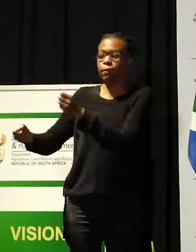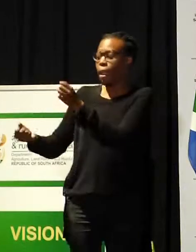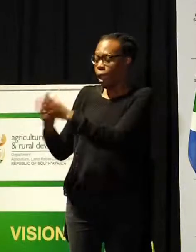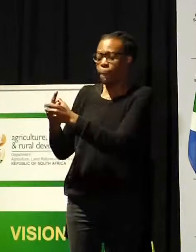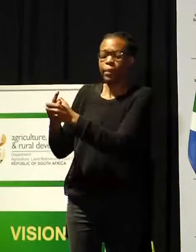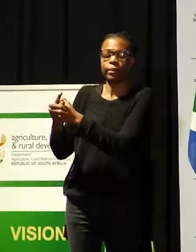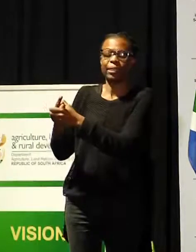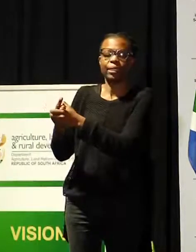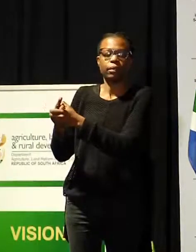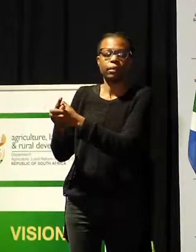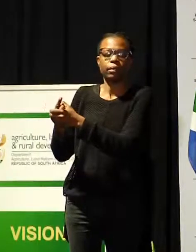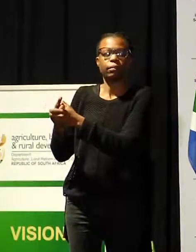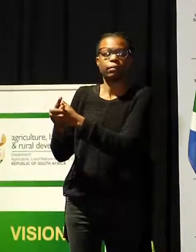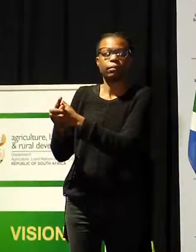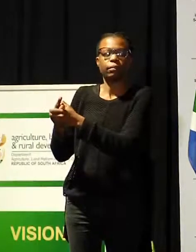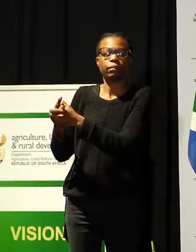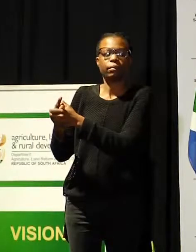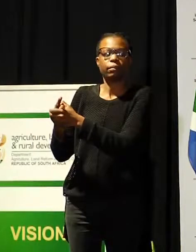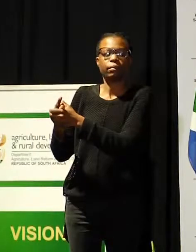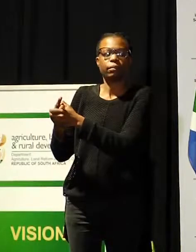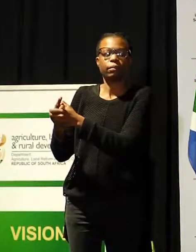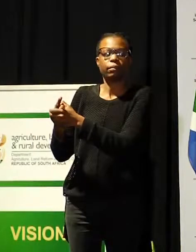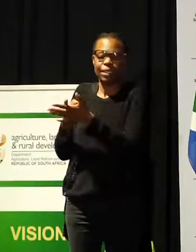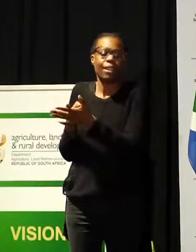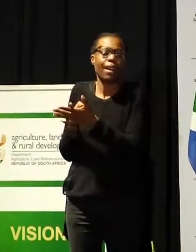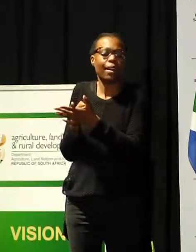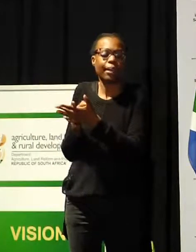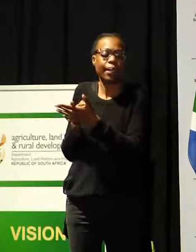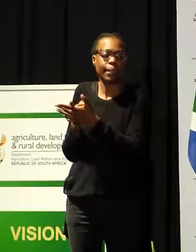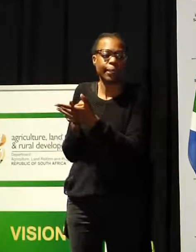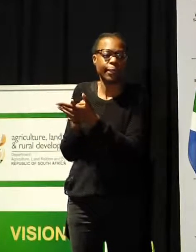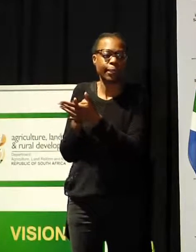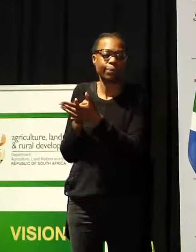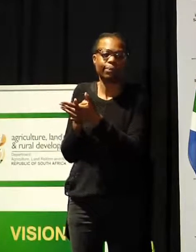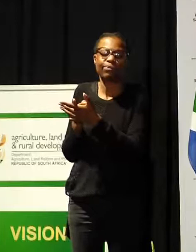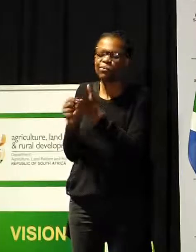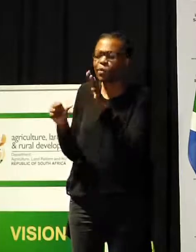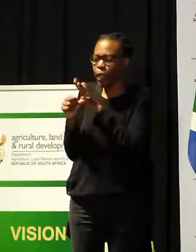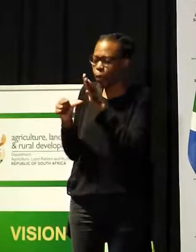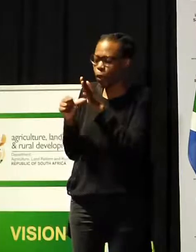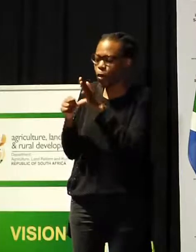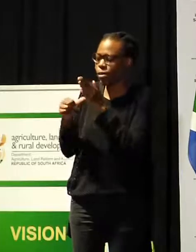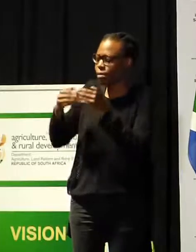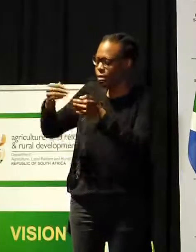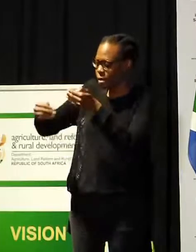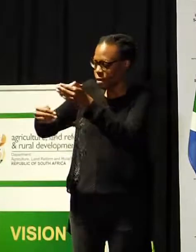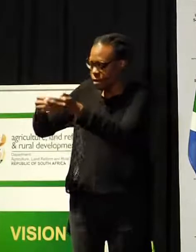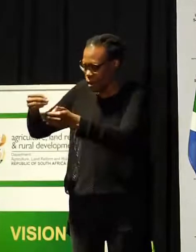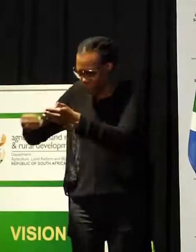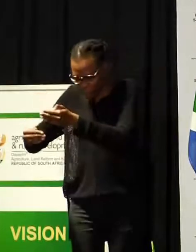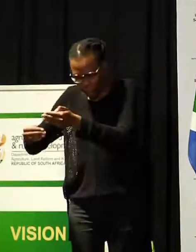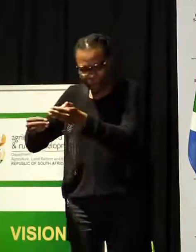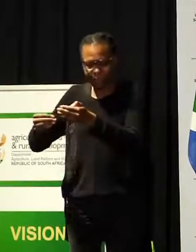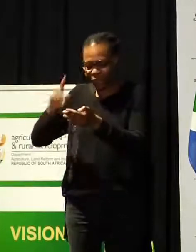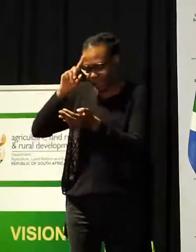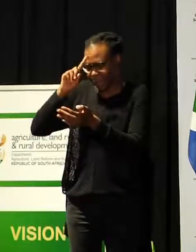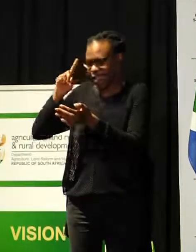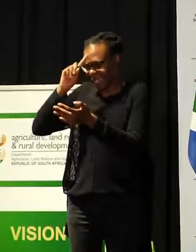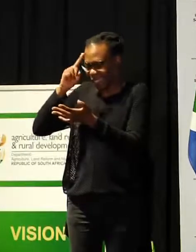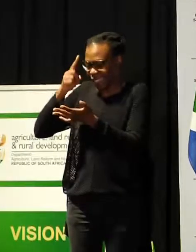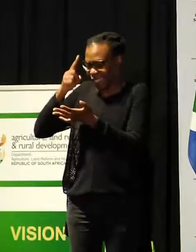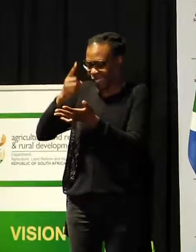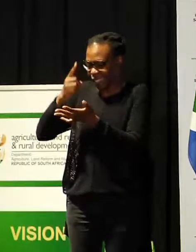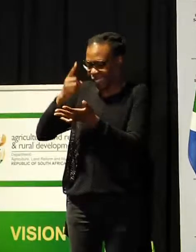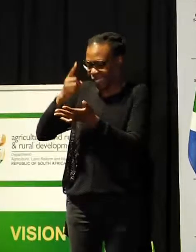exist or the communities decide so, there should be a process to define the territories of the